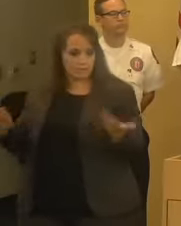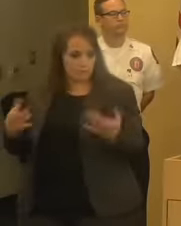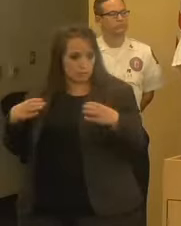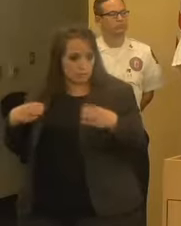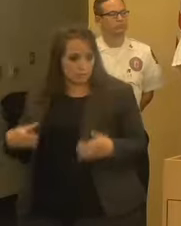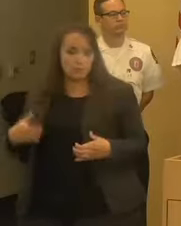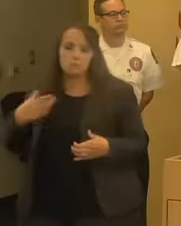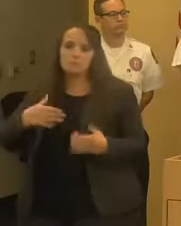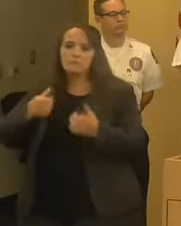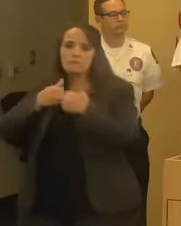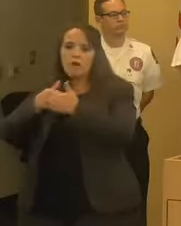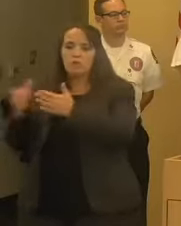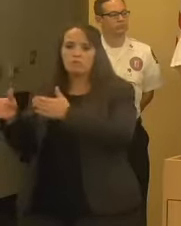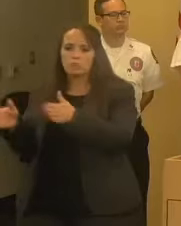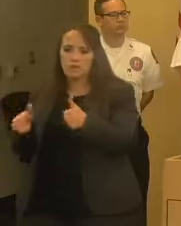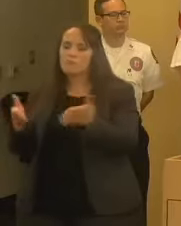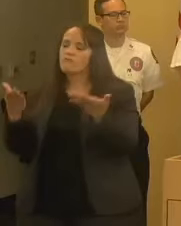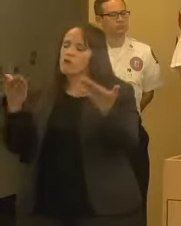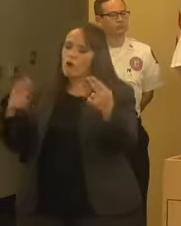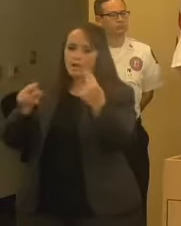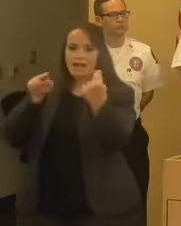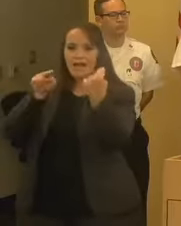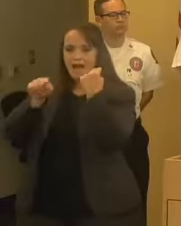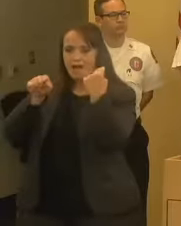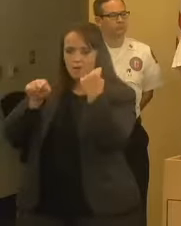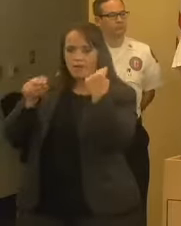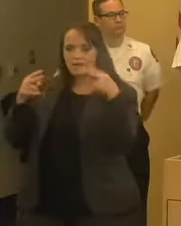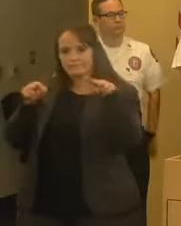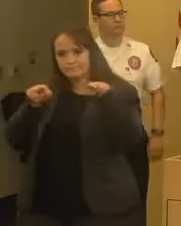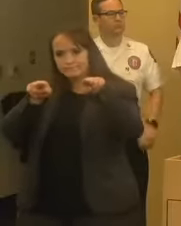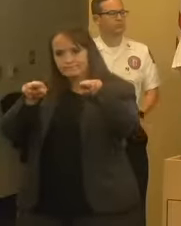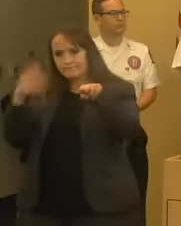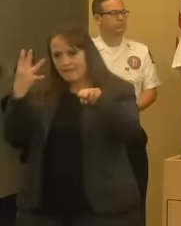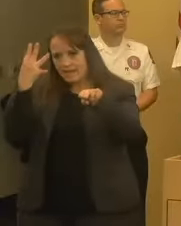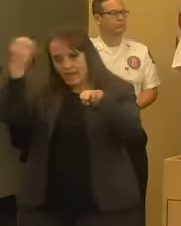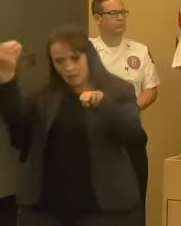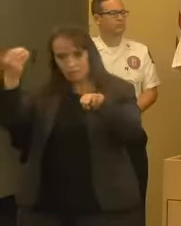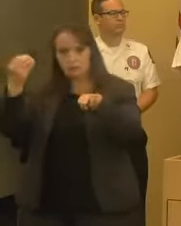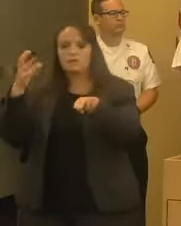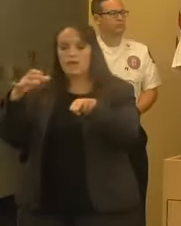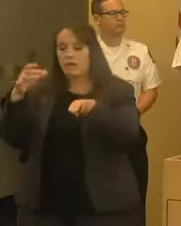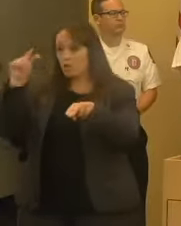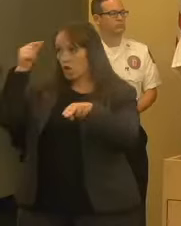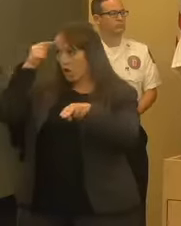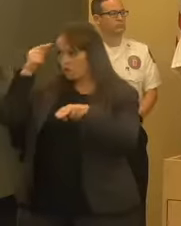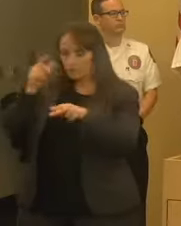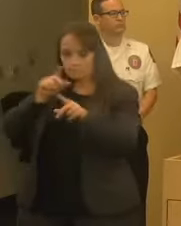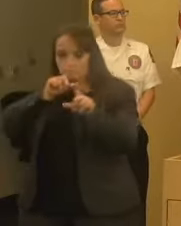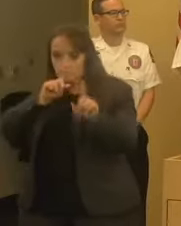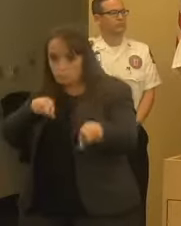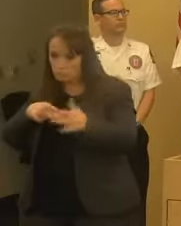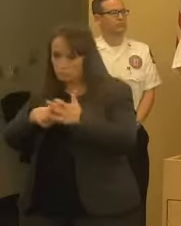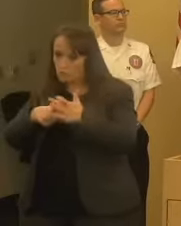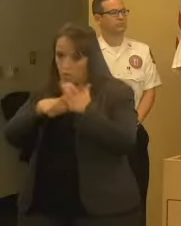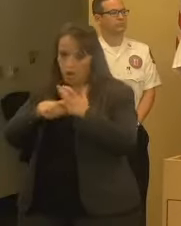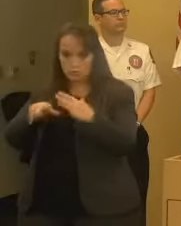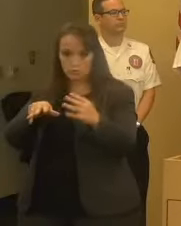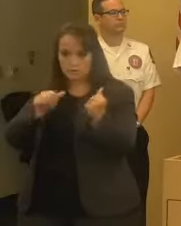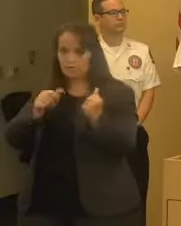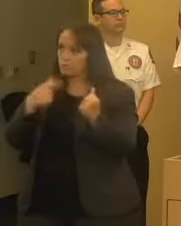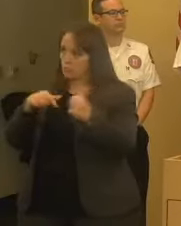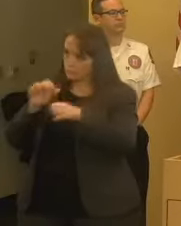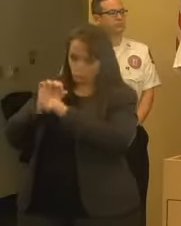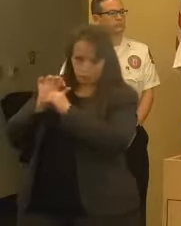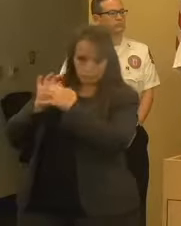Obviously, we've begun the lane reversal. The governor has issued his orders. We are on the same team, on the same page,